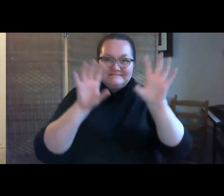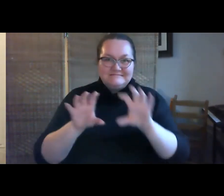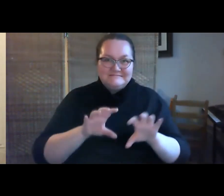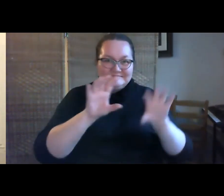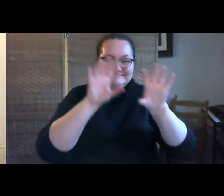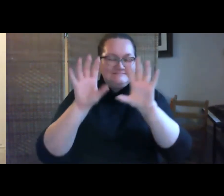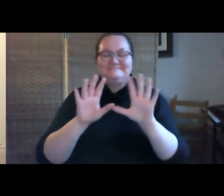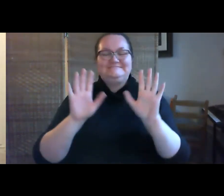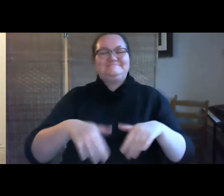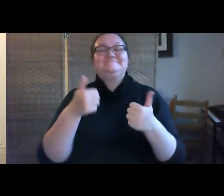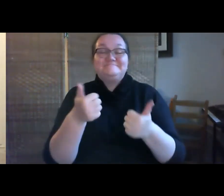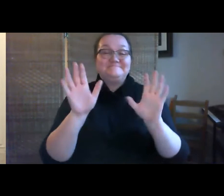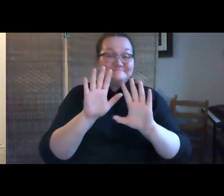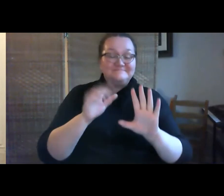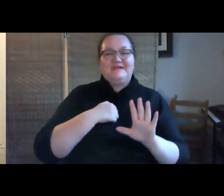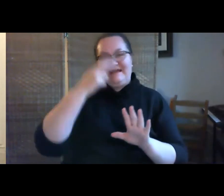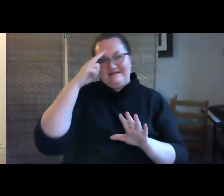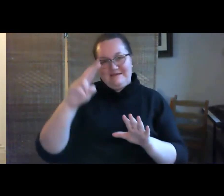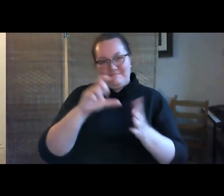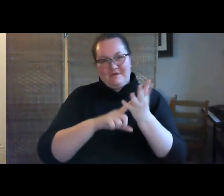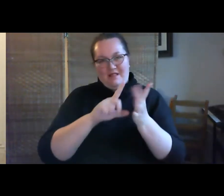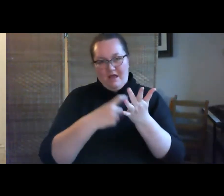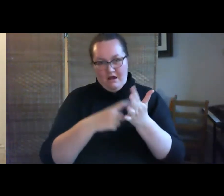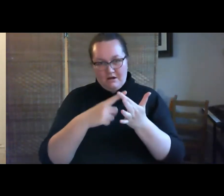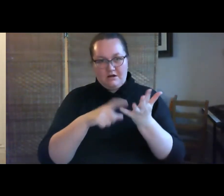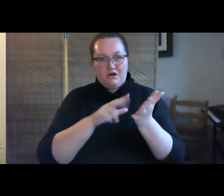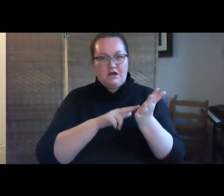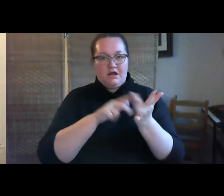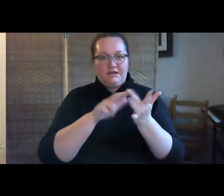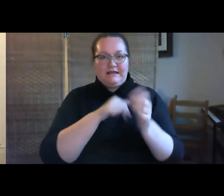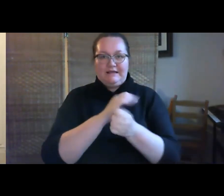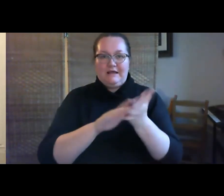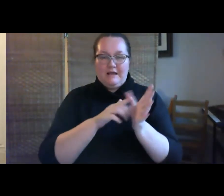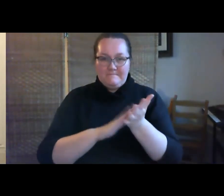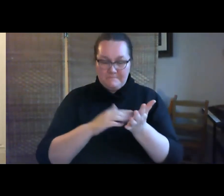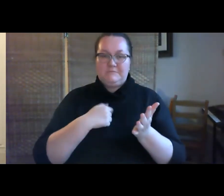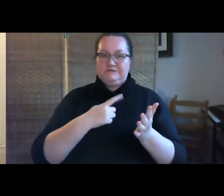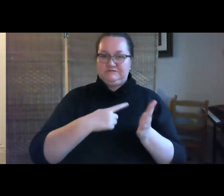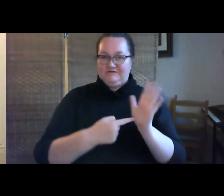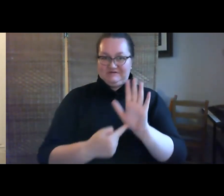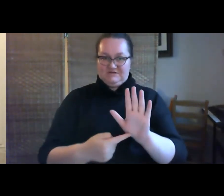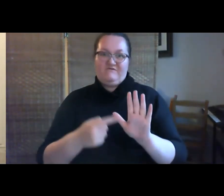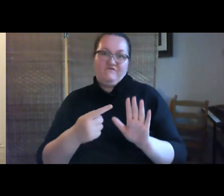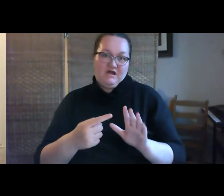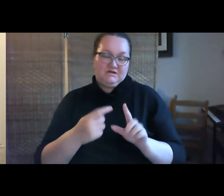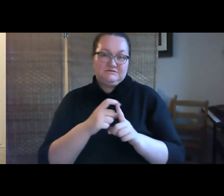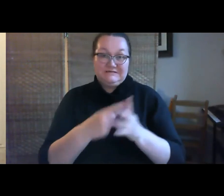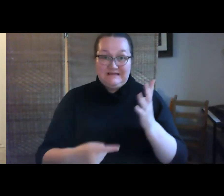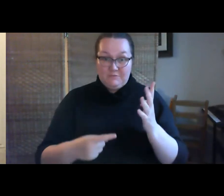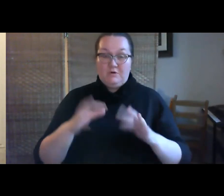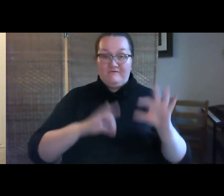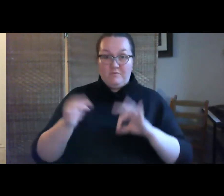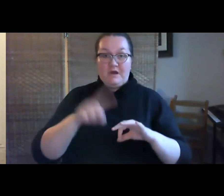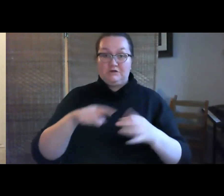Okay, hi, yes, my name is Claire Cunningham. I'm a self-identifying disabled performer and